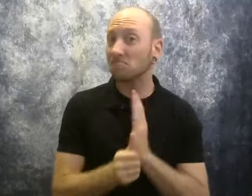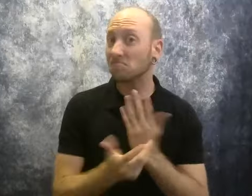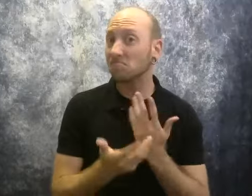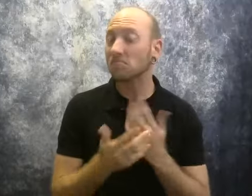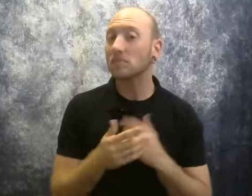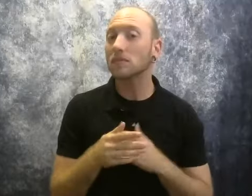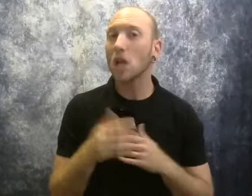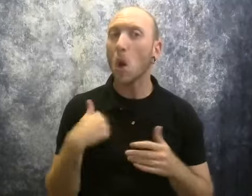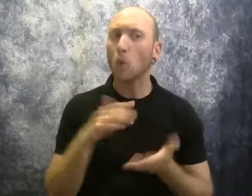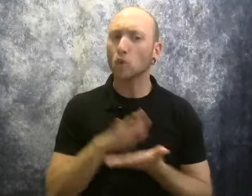Black.